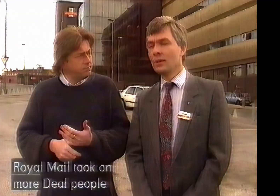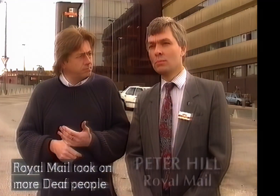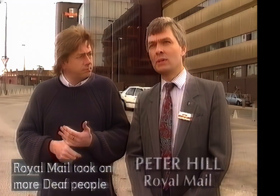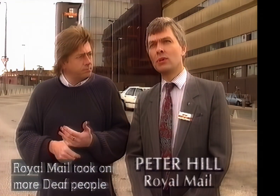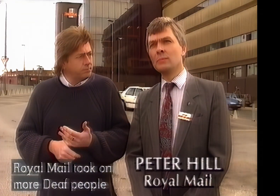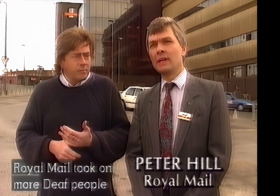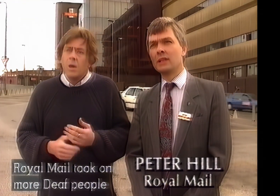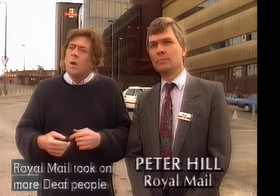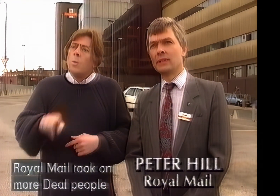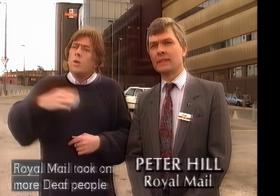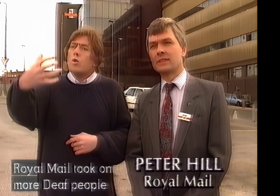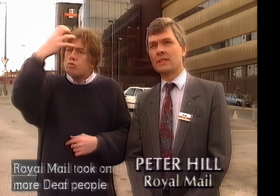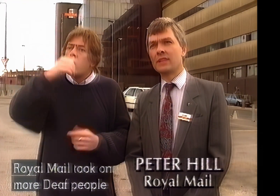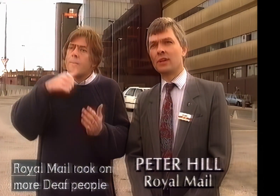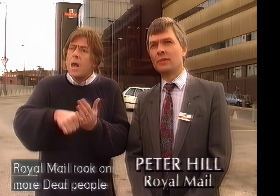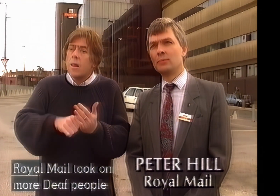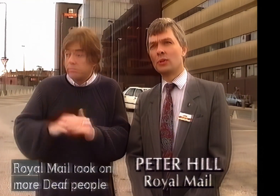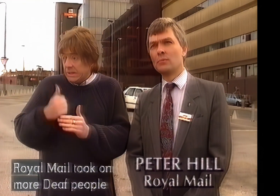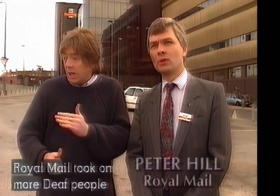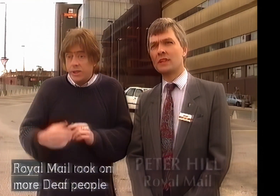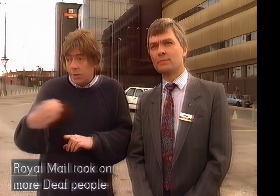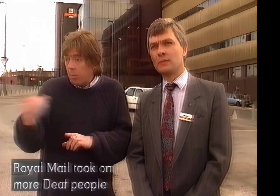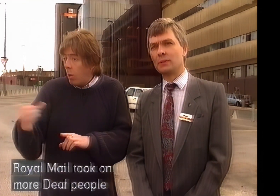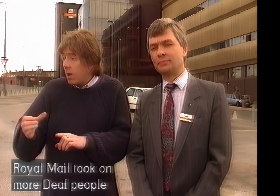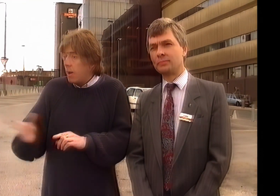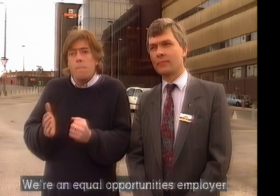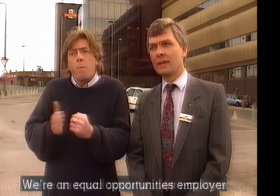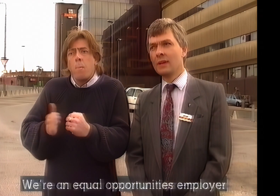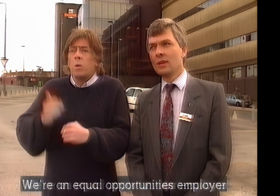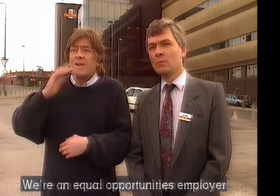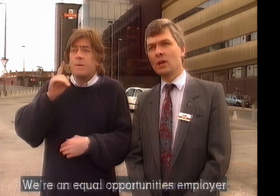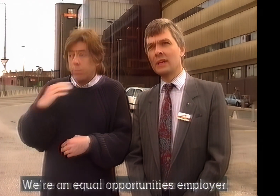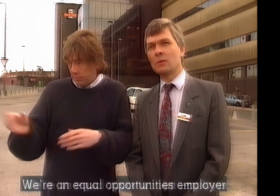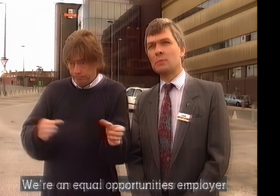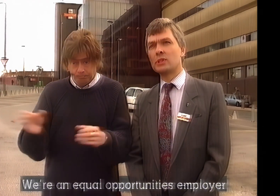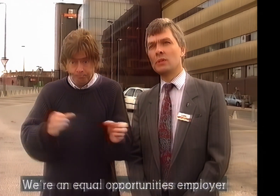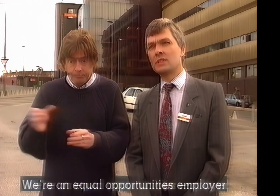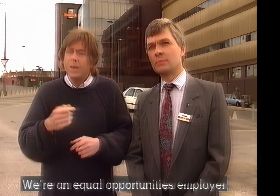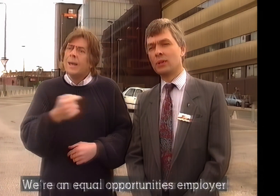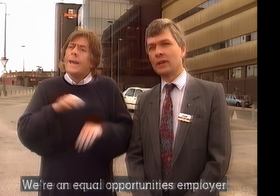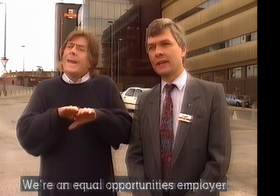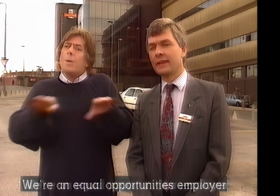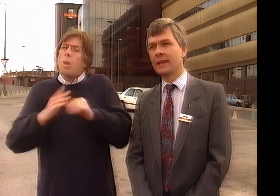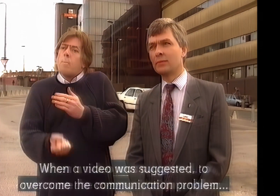We at Royal Mail had begun to take on more and more deaf people. We are an equal opportunities employer, and when it